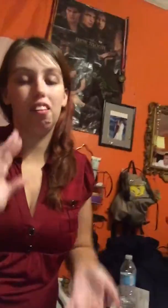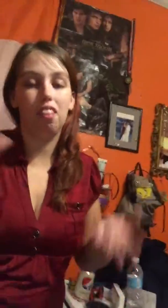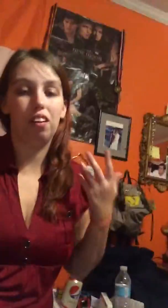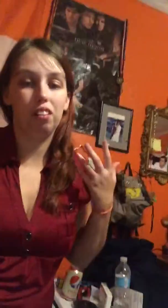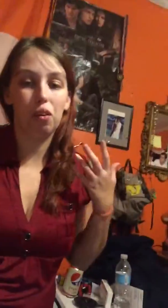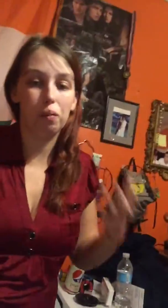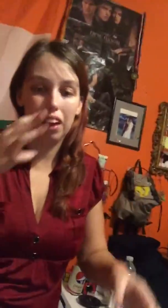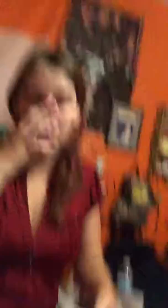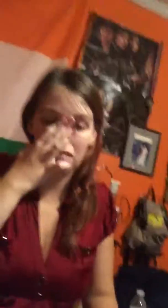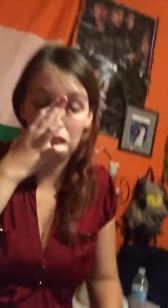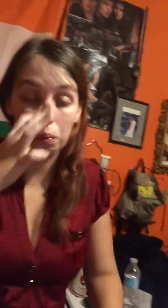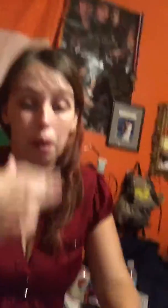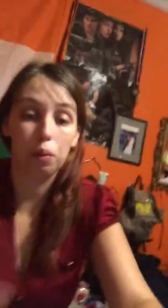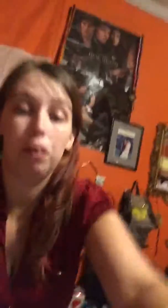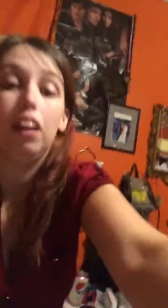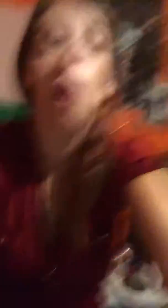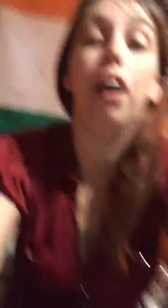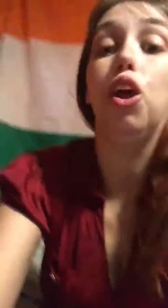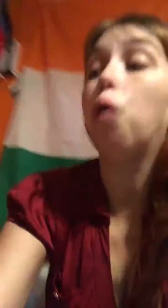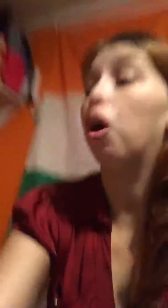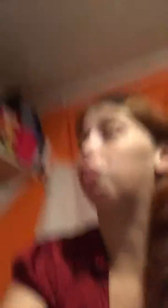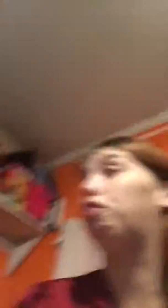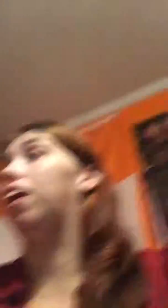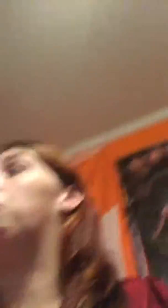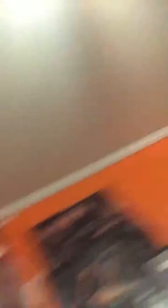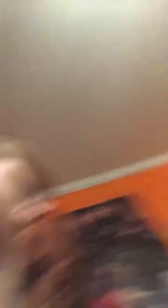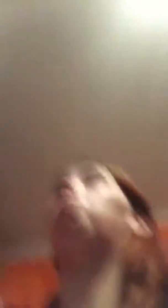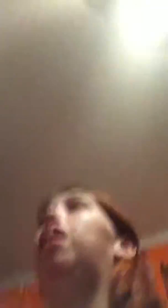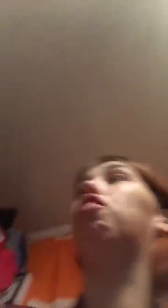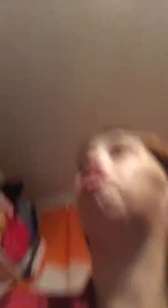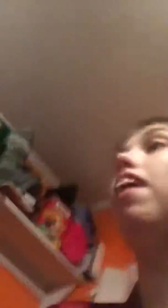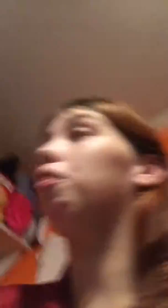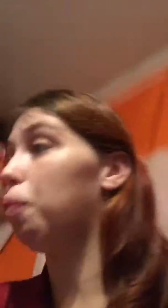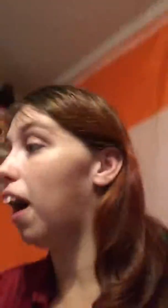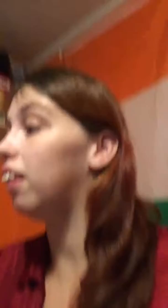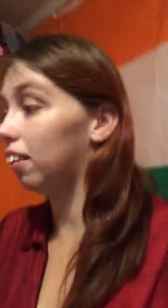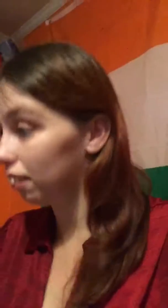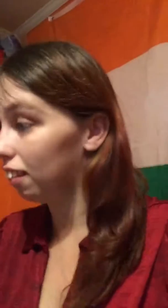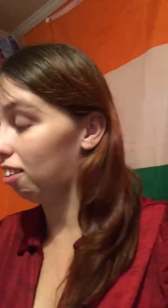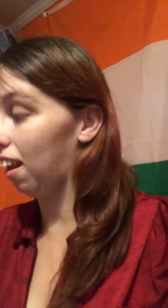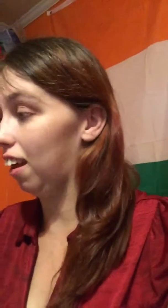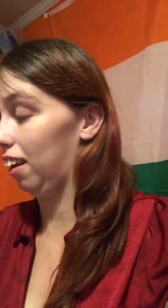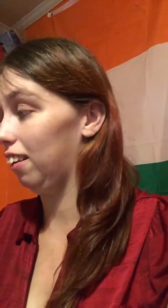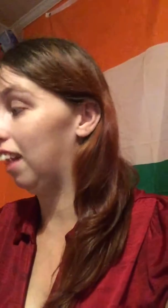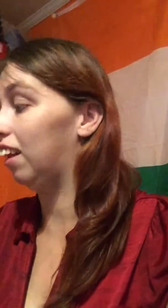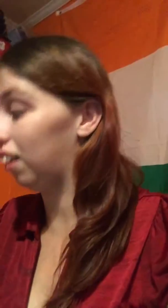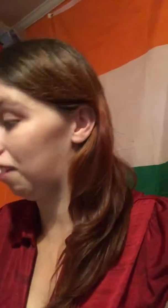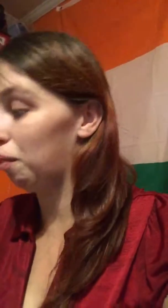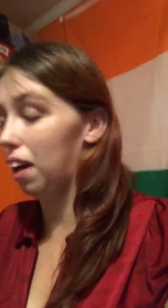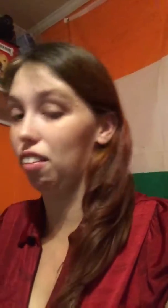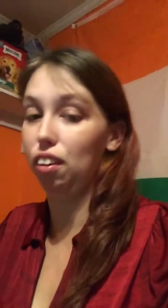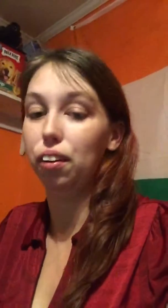see, normally I see no problem with it. You are holding it way too much. Find a spot and stay in it and then I'll give it back to you.